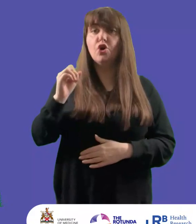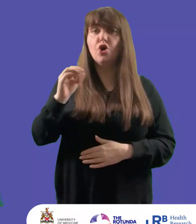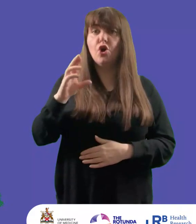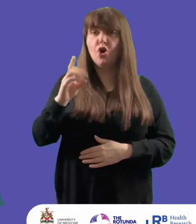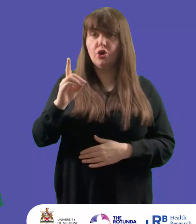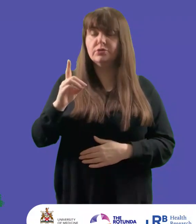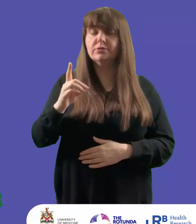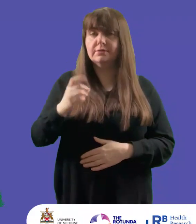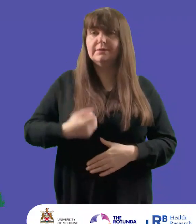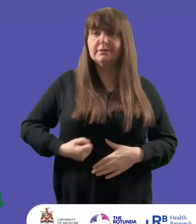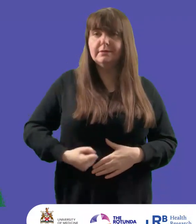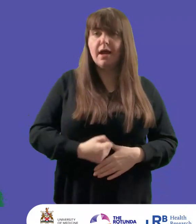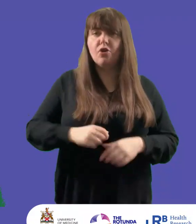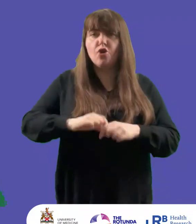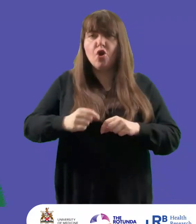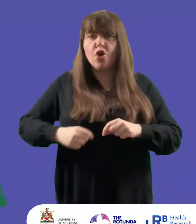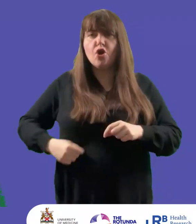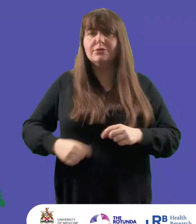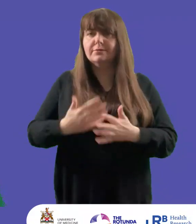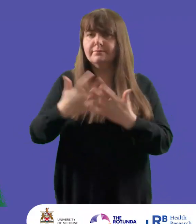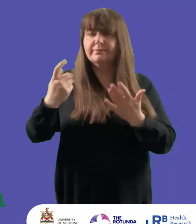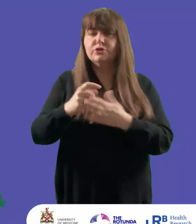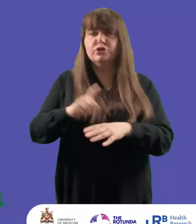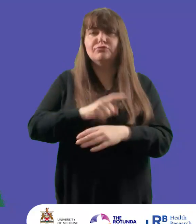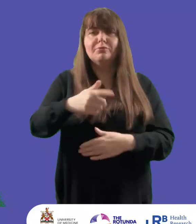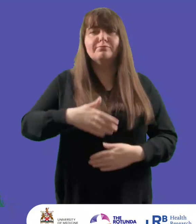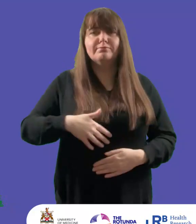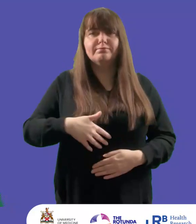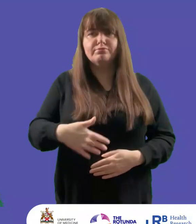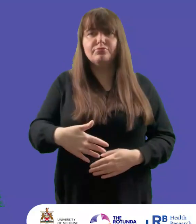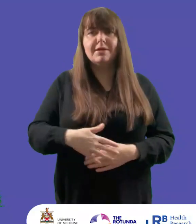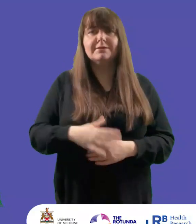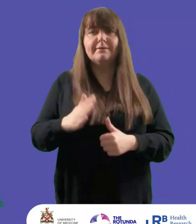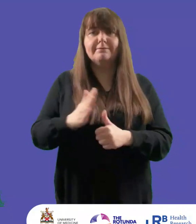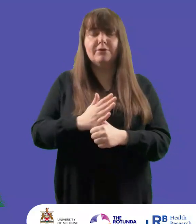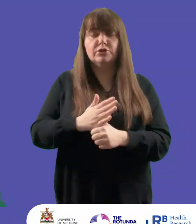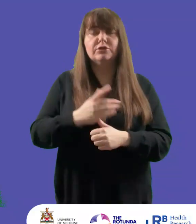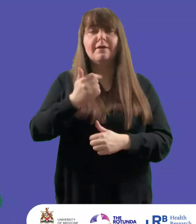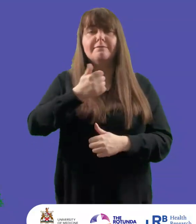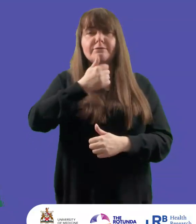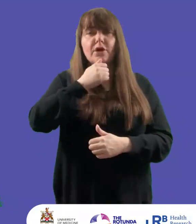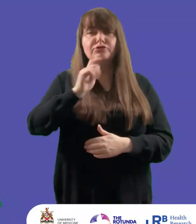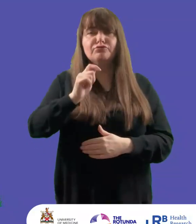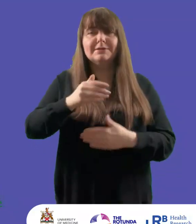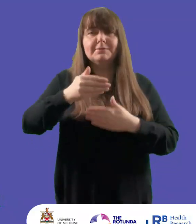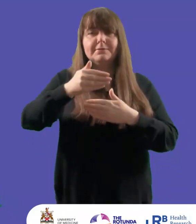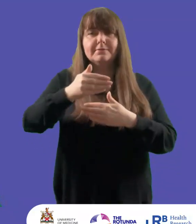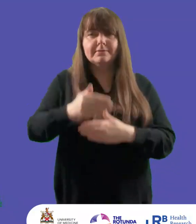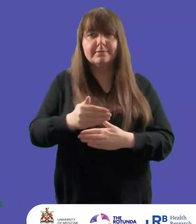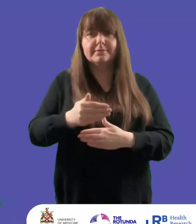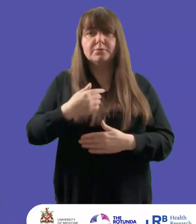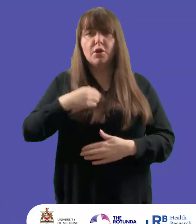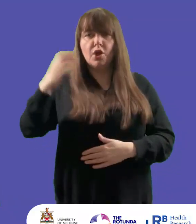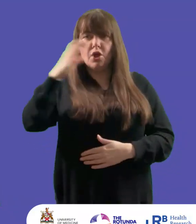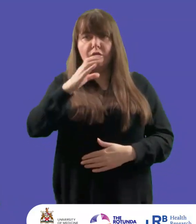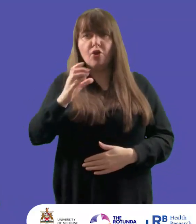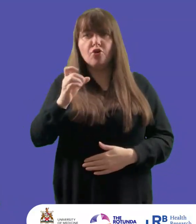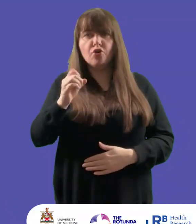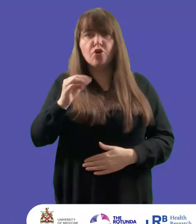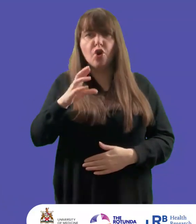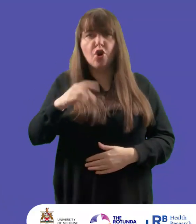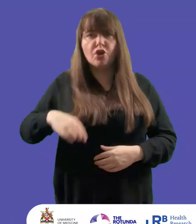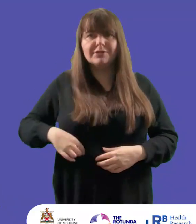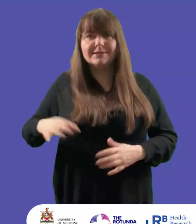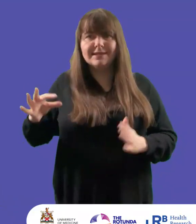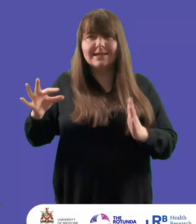Yes, the cord is scanned several times during your pregnancy. Firstly, at the first trimester scan, we look at the